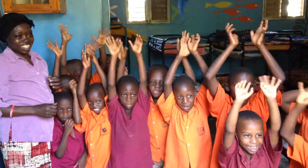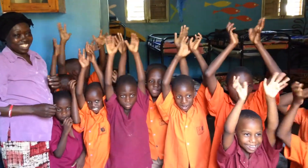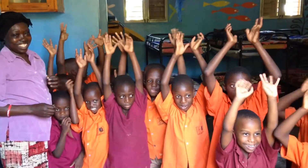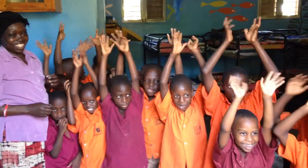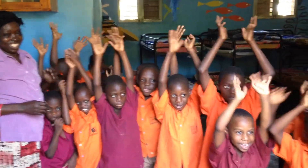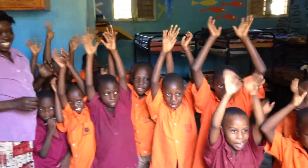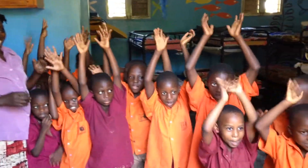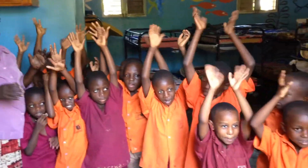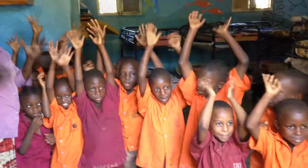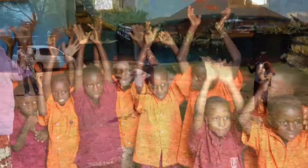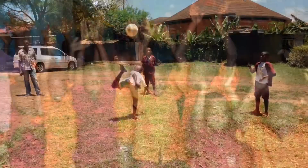That's it. That's perfect.